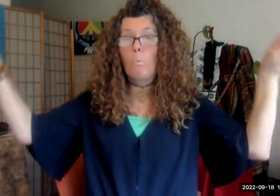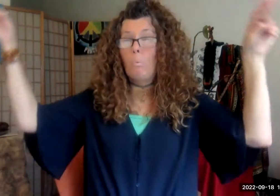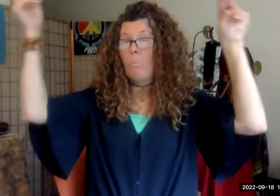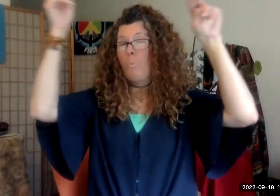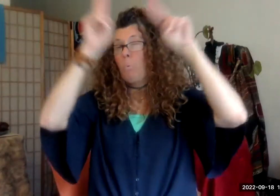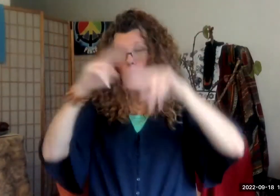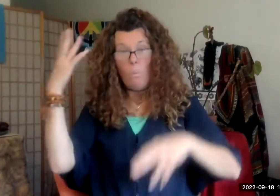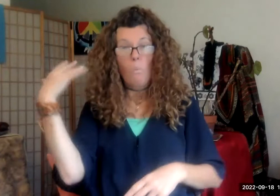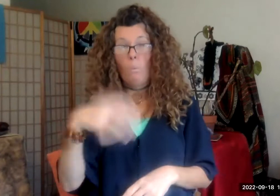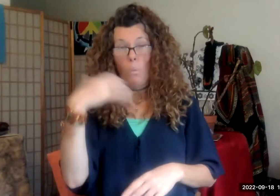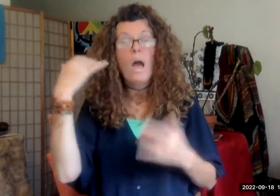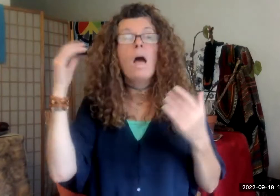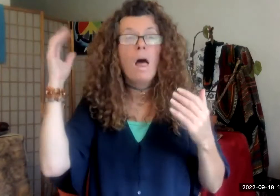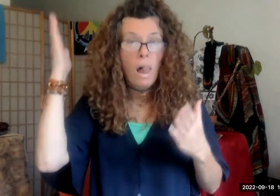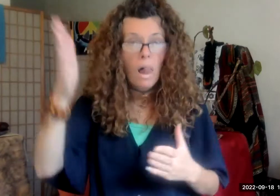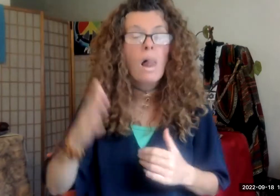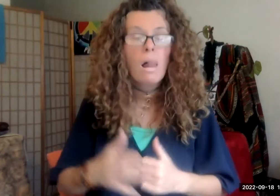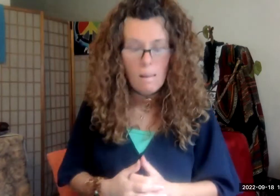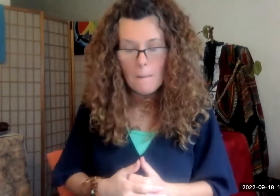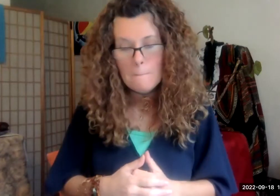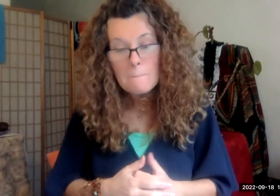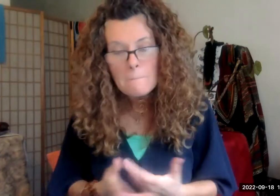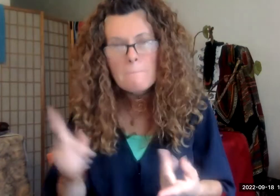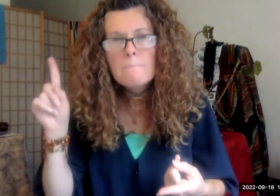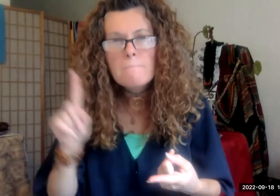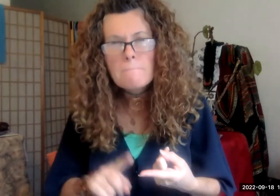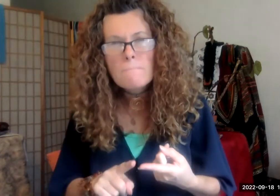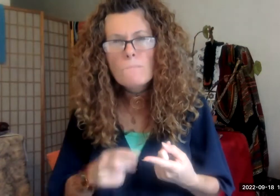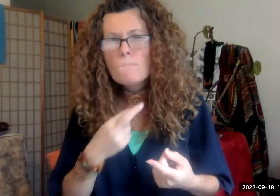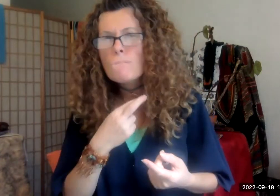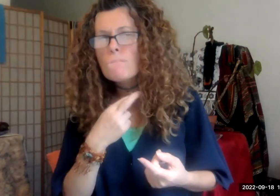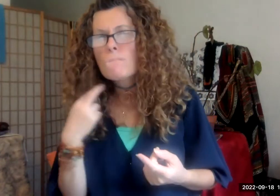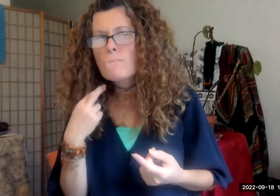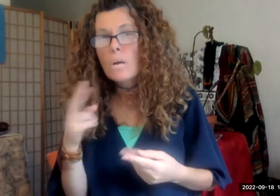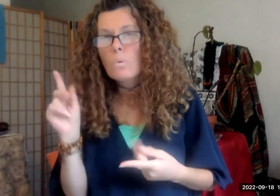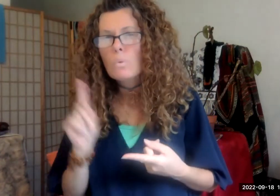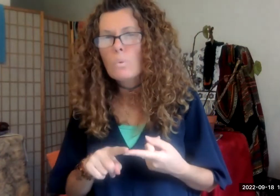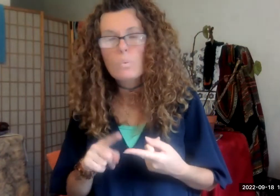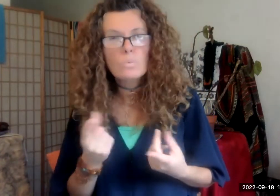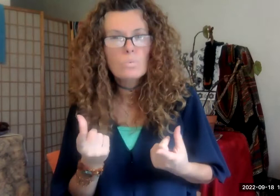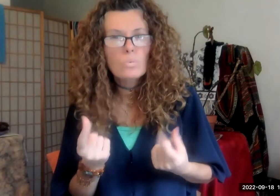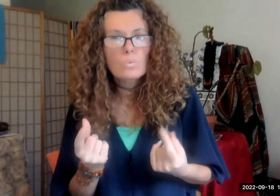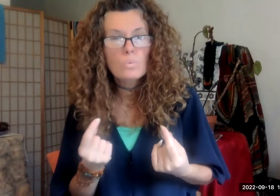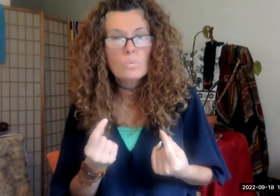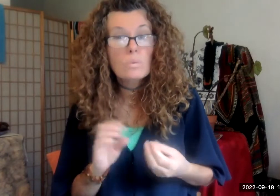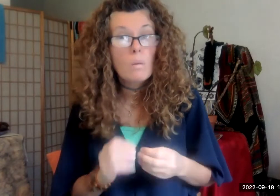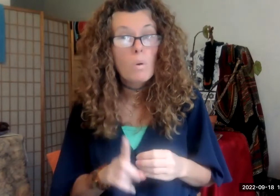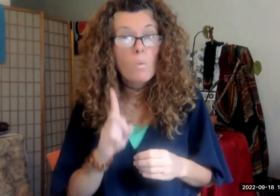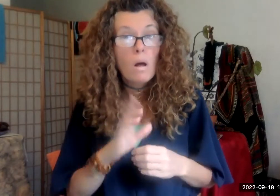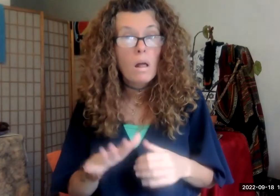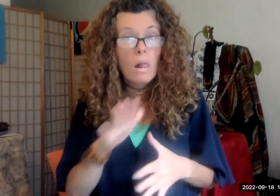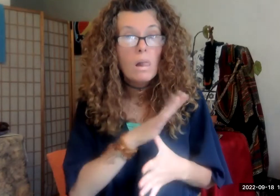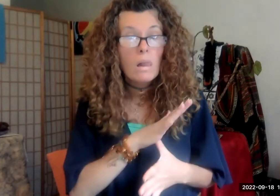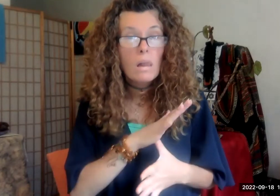what can you do to decrease the risk of your stuff getting stolen? Obviously, number one, don't park on the